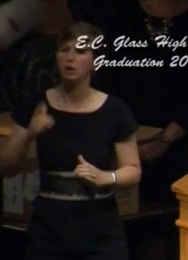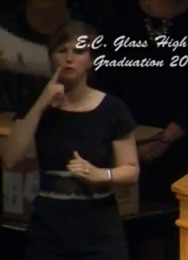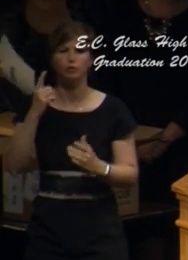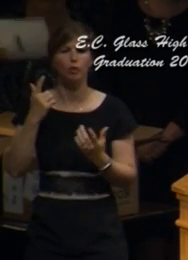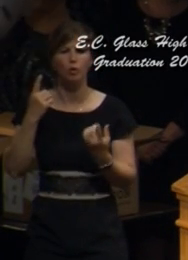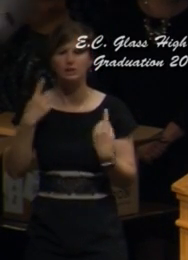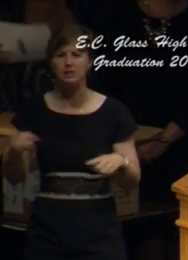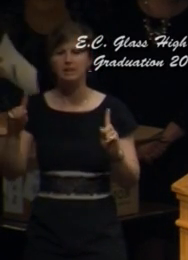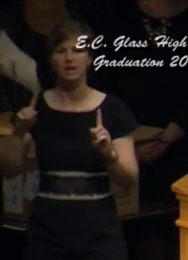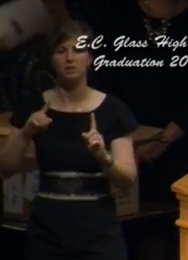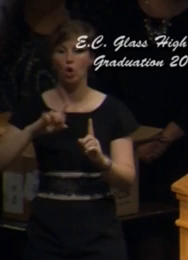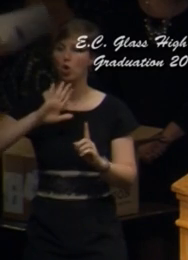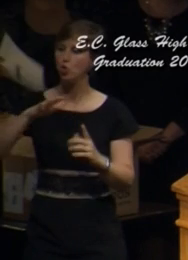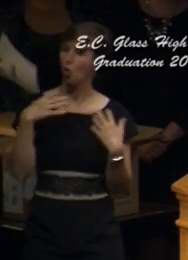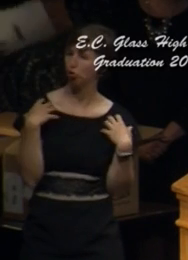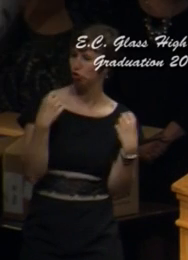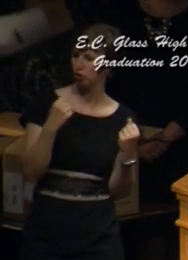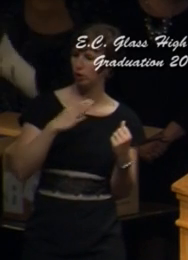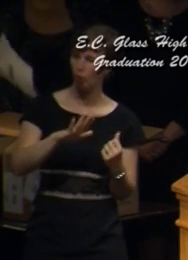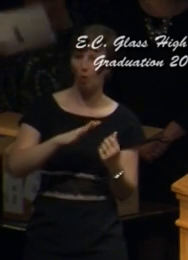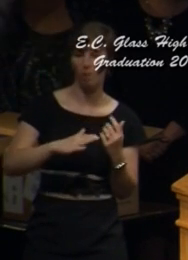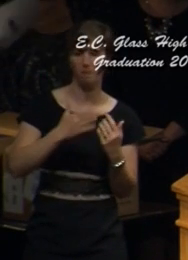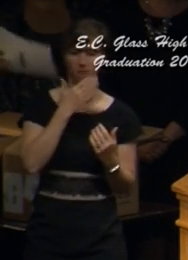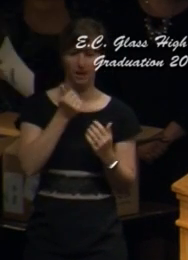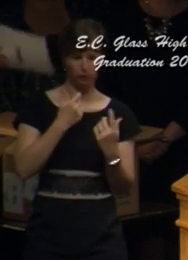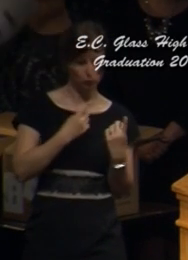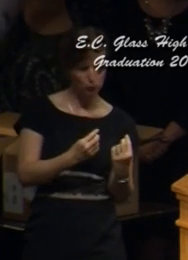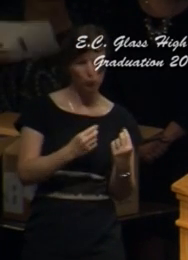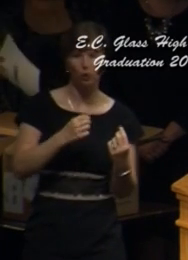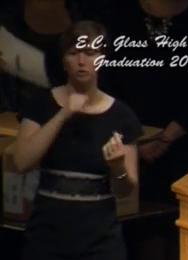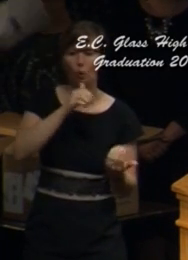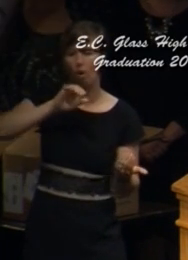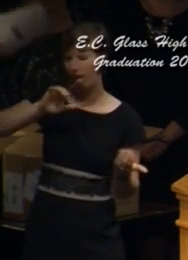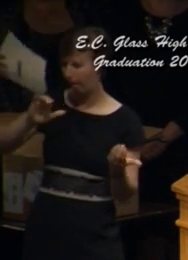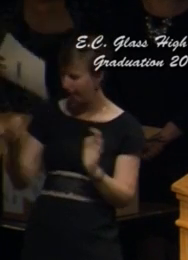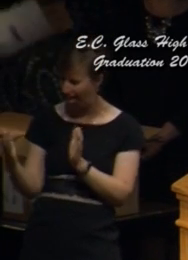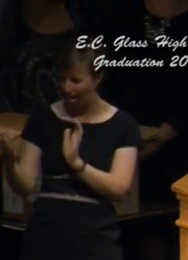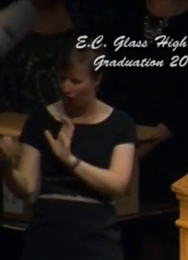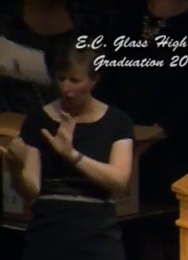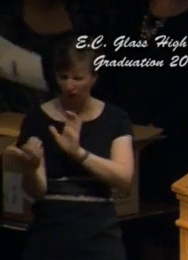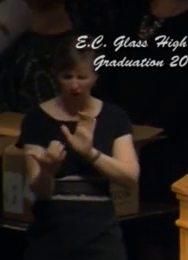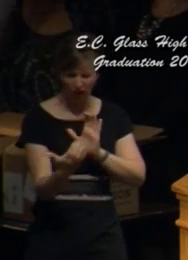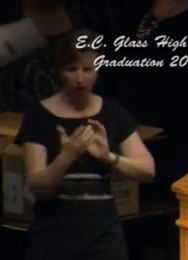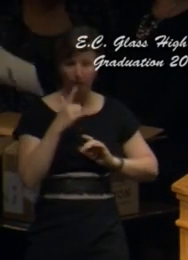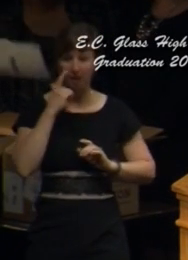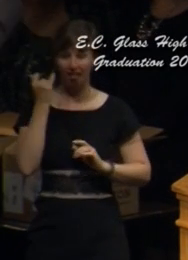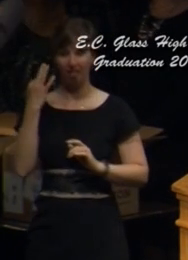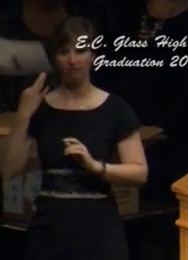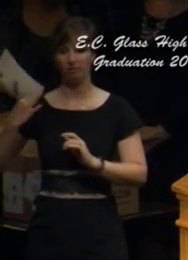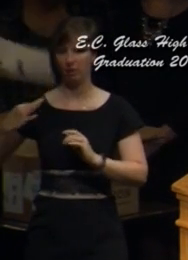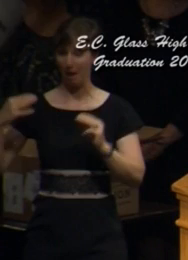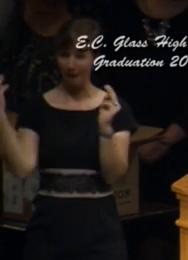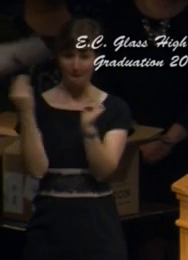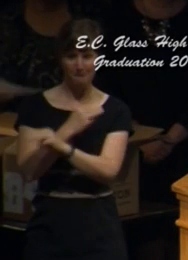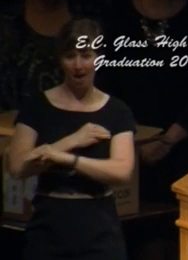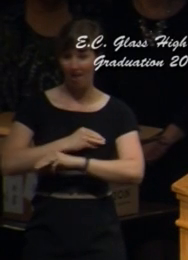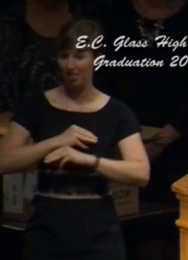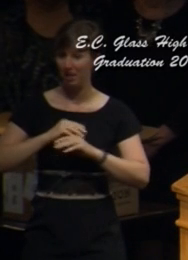strengths and not to be concerned about comparing yourself to others. The world would be a quiet place if we were all math whizzes and there were no